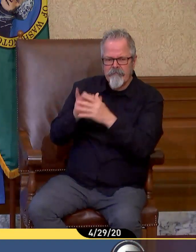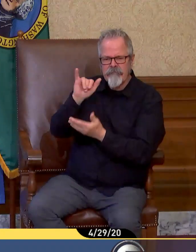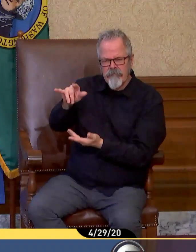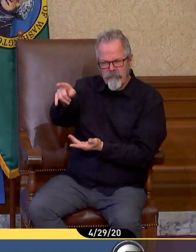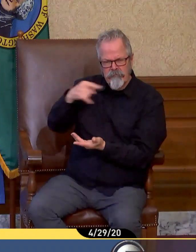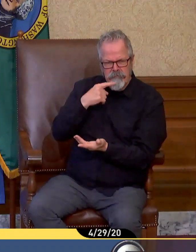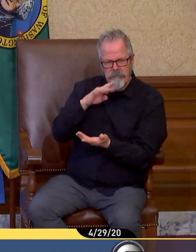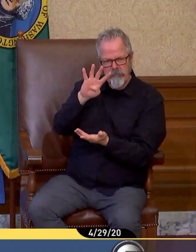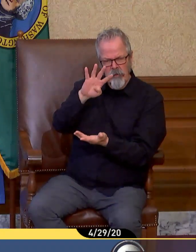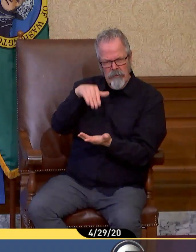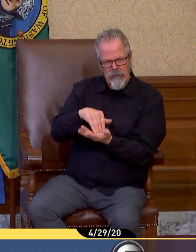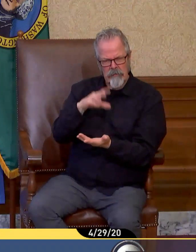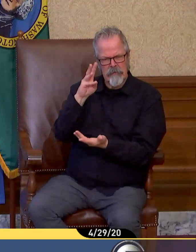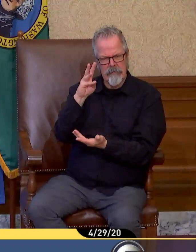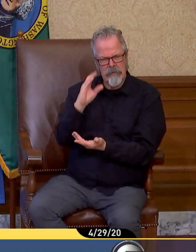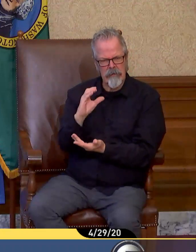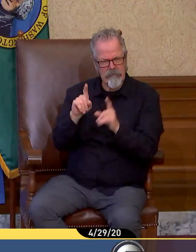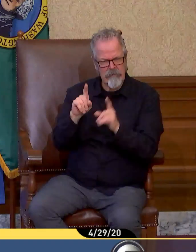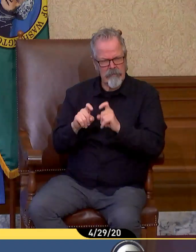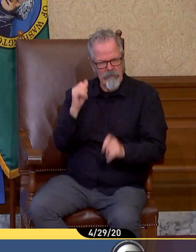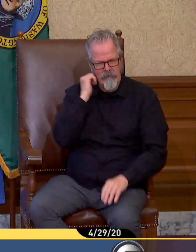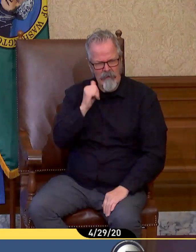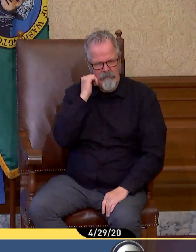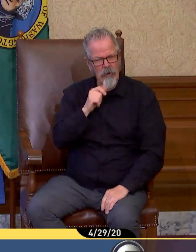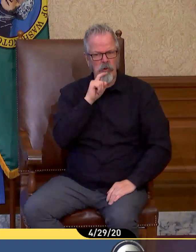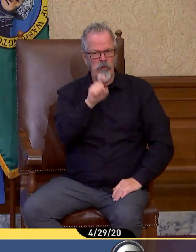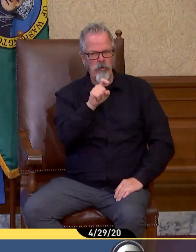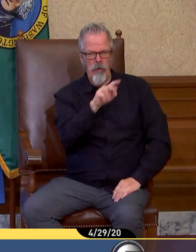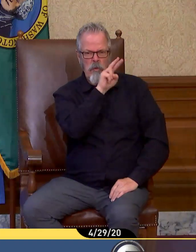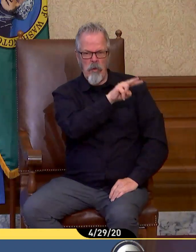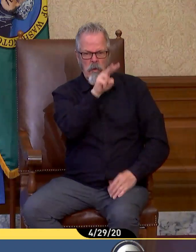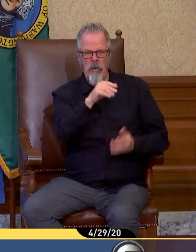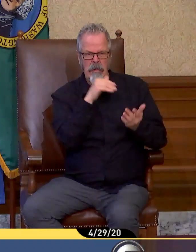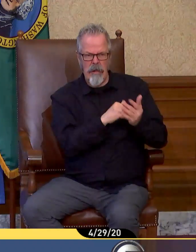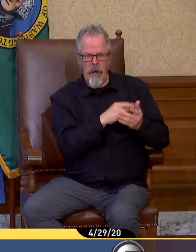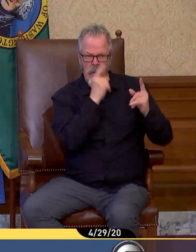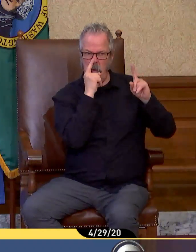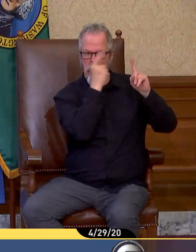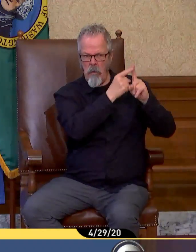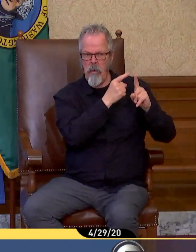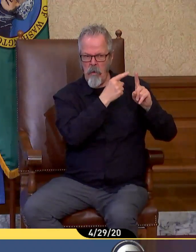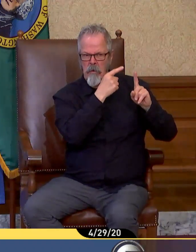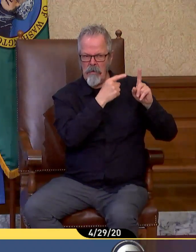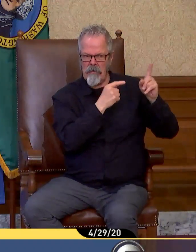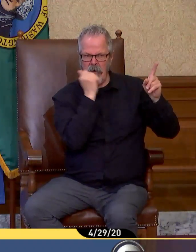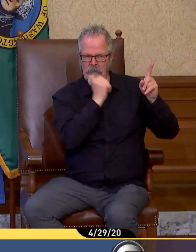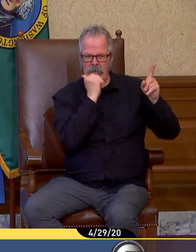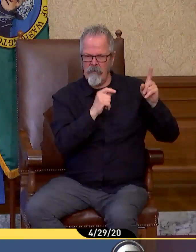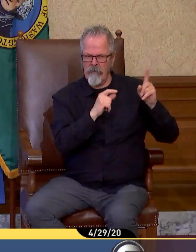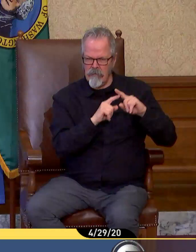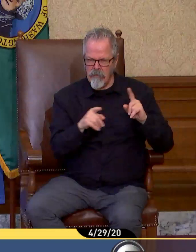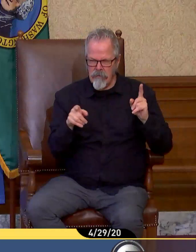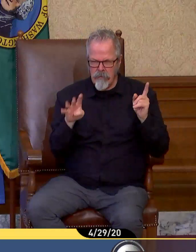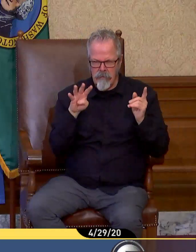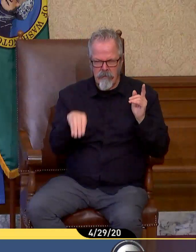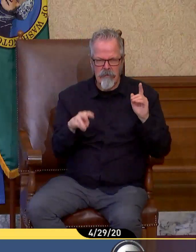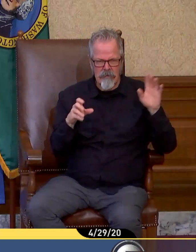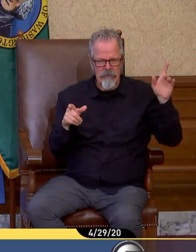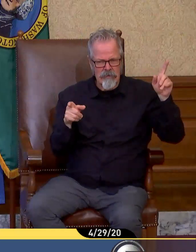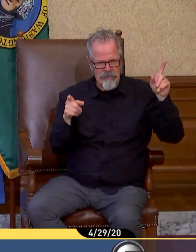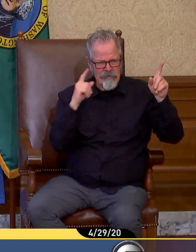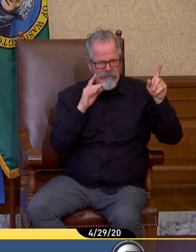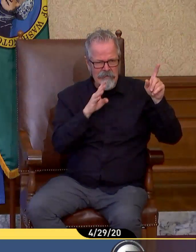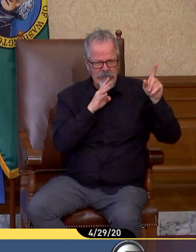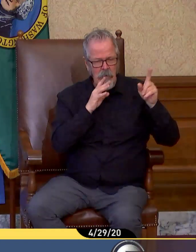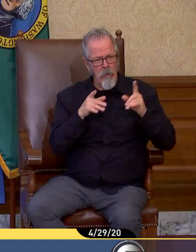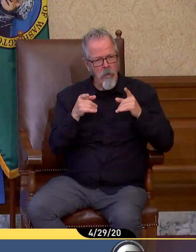and the 22,000 that's a goal that you're looking for as you continue to turn the dial on opening up the economy? And